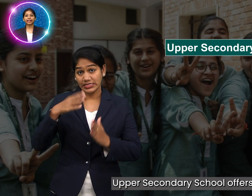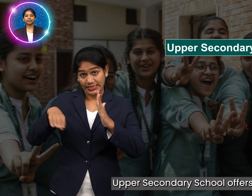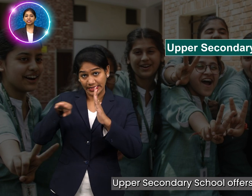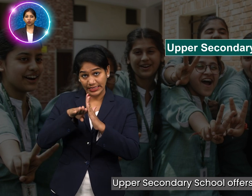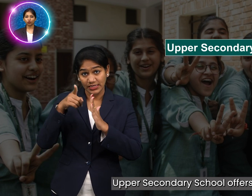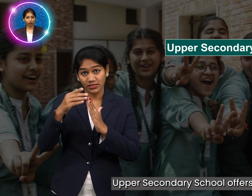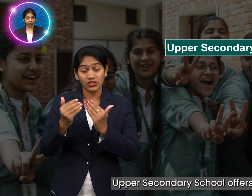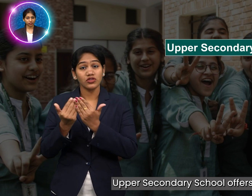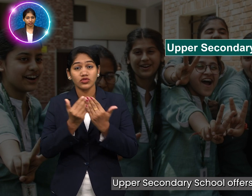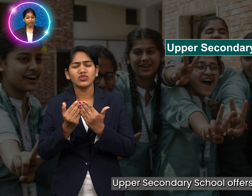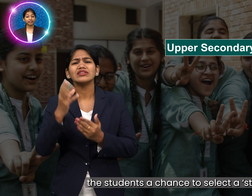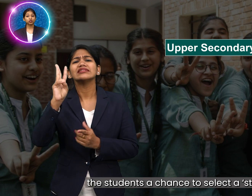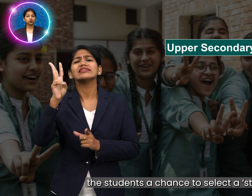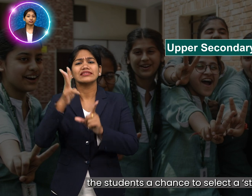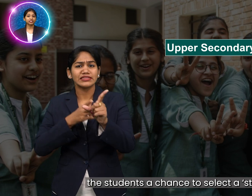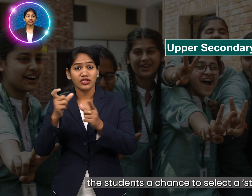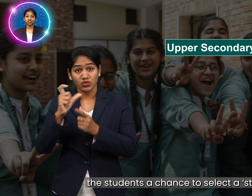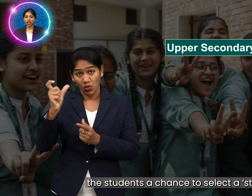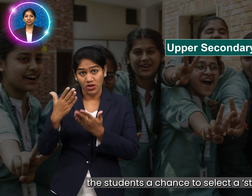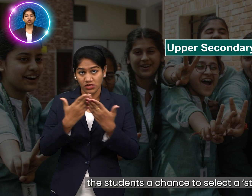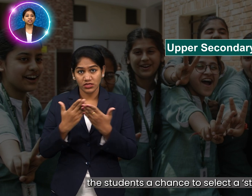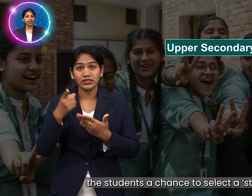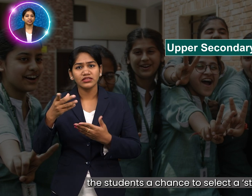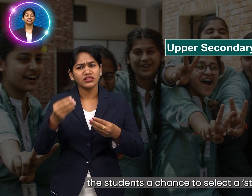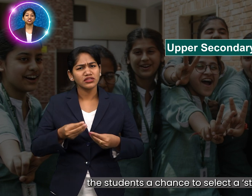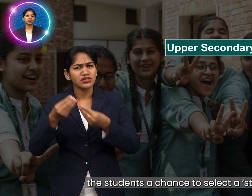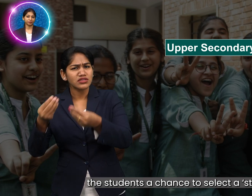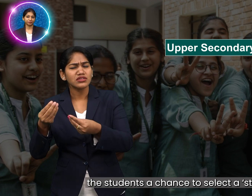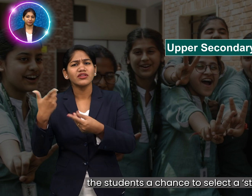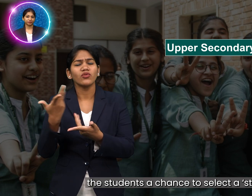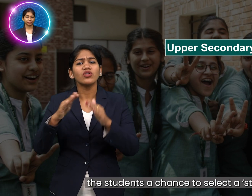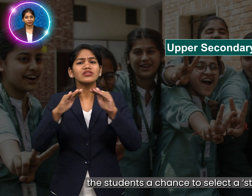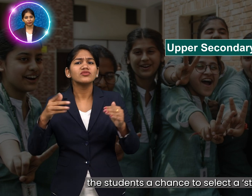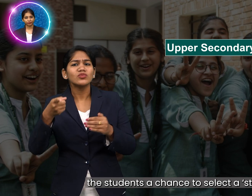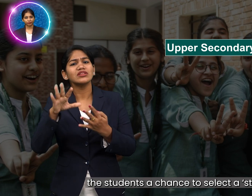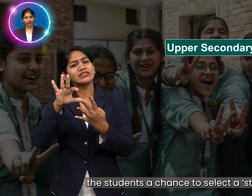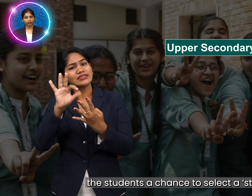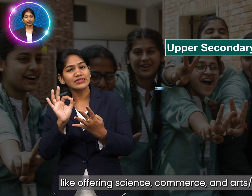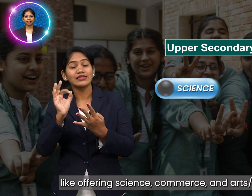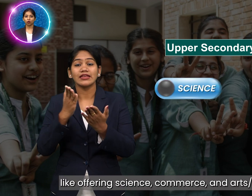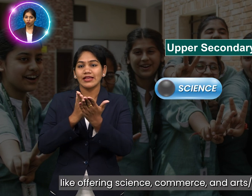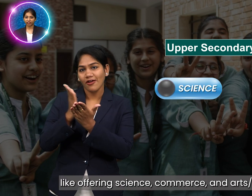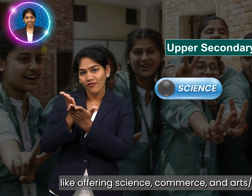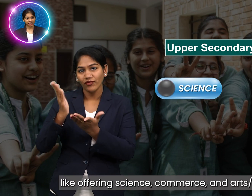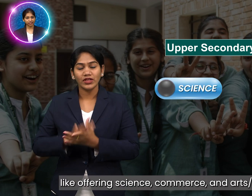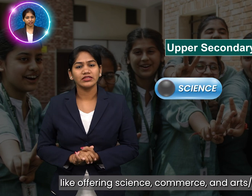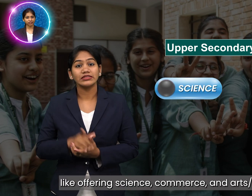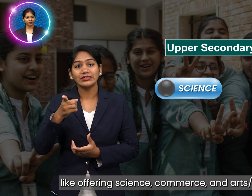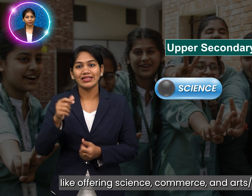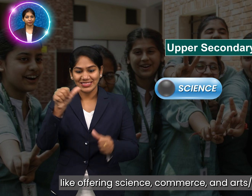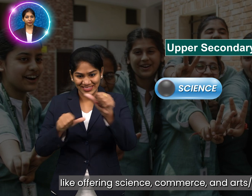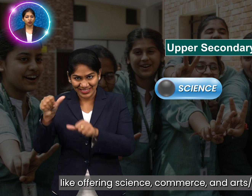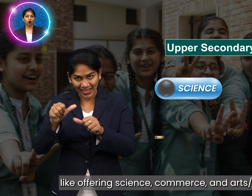Upper secondary school offers the students a chance to select a stream, like offering